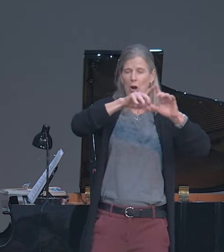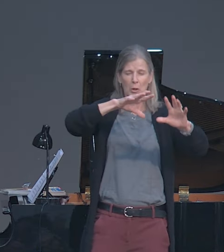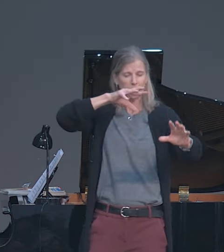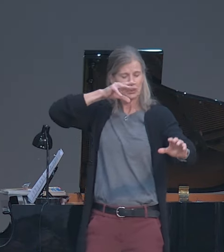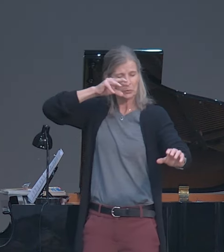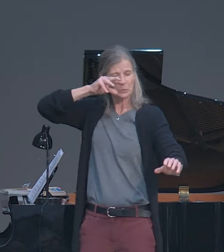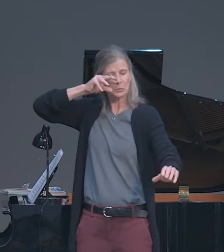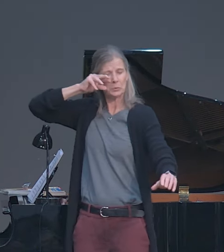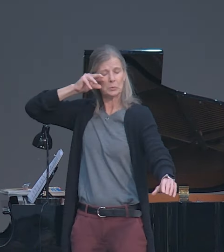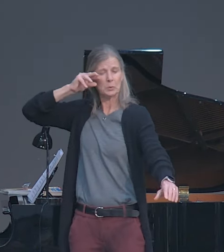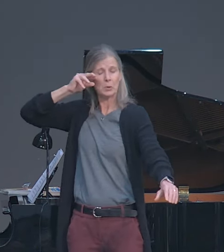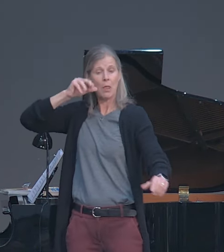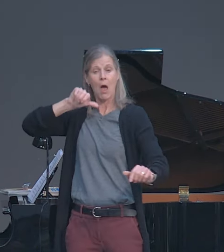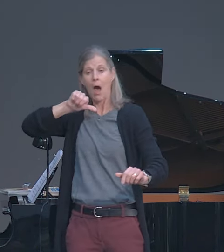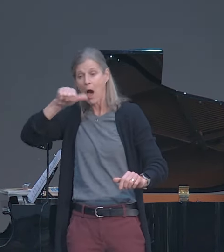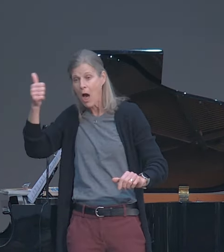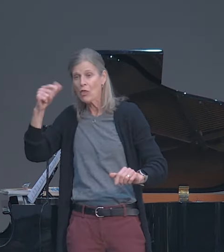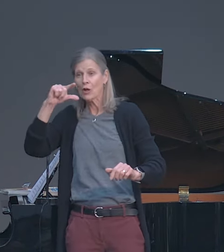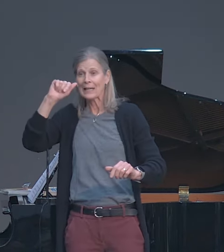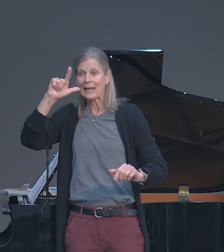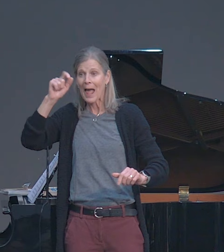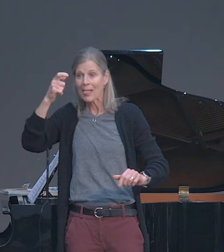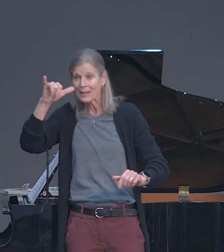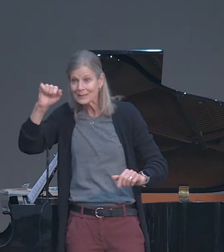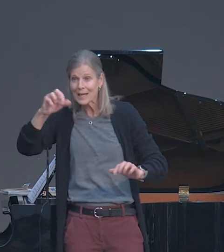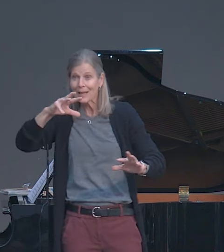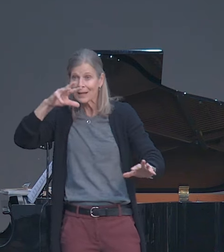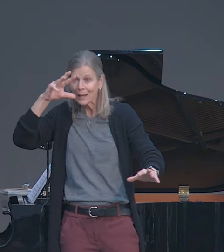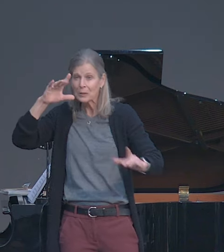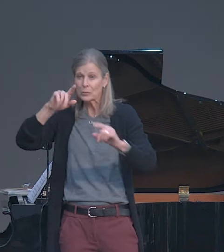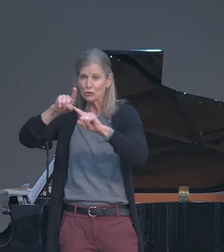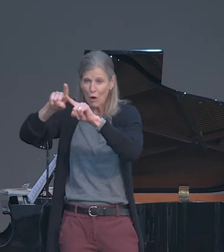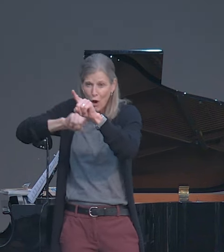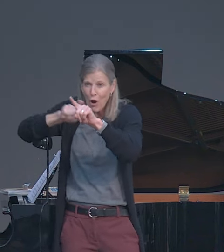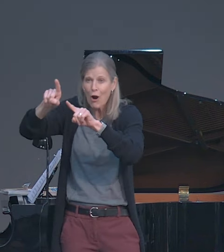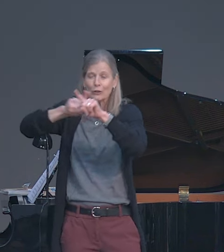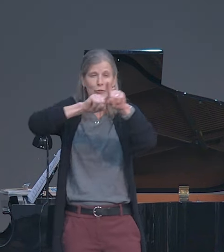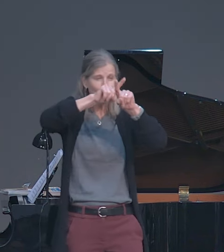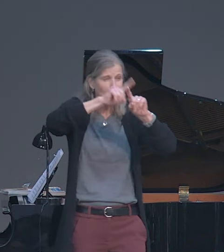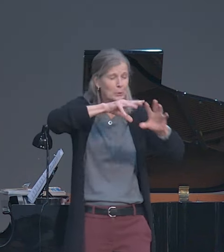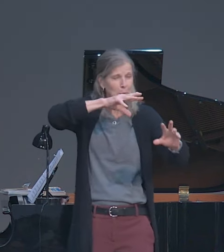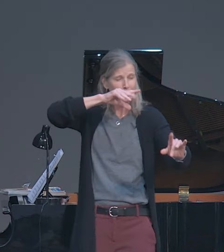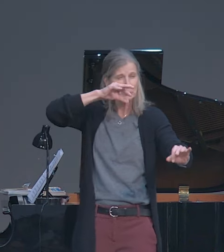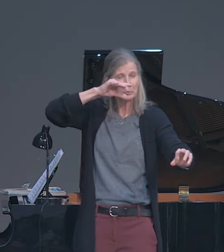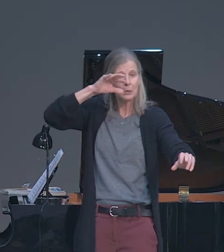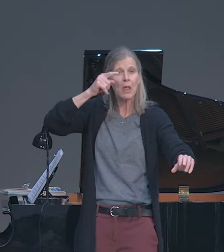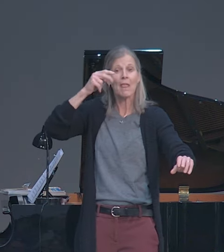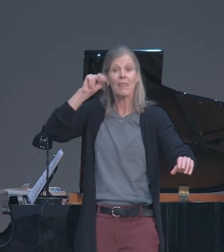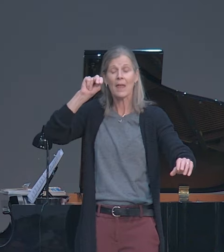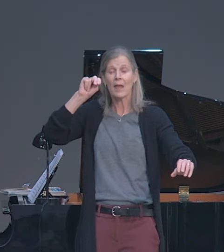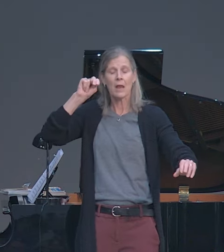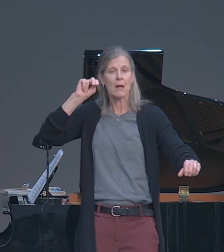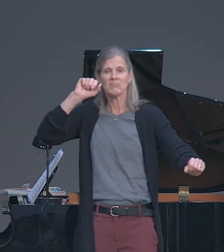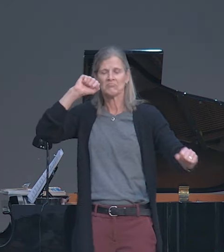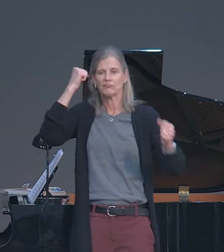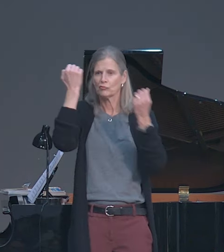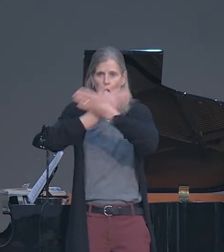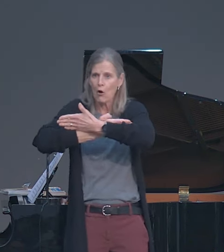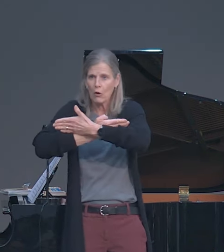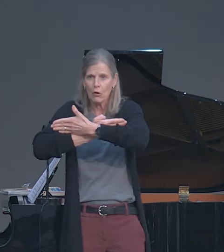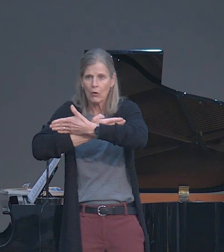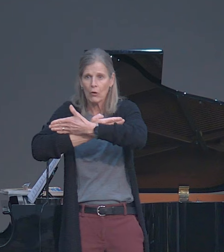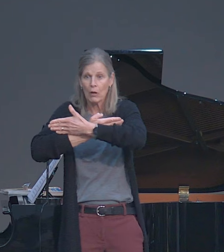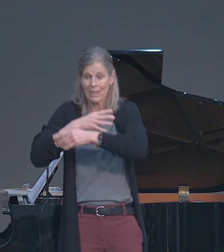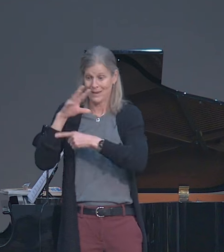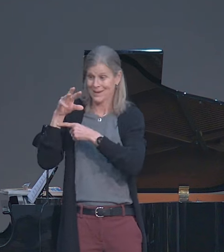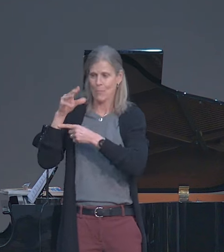and then as it passed by other galaxies, they too looked like stars, and then it ended up in just darkness, and that's when the